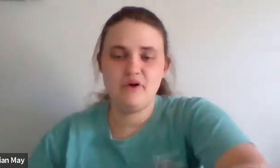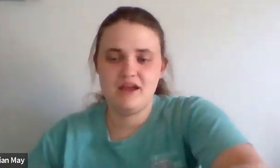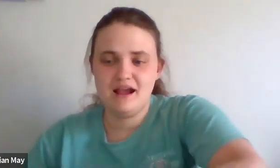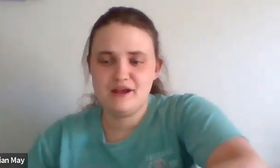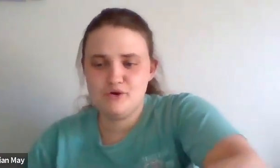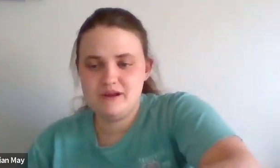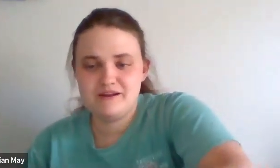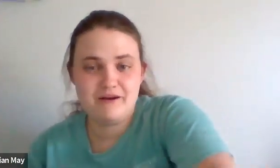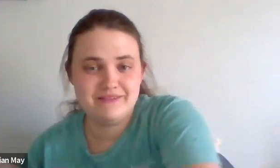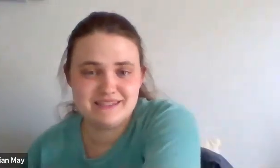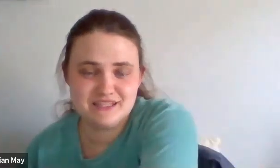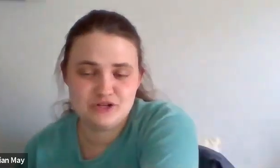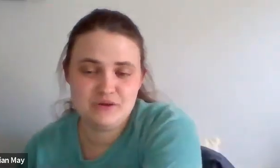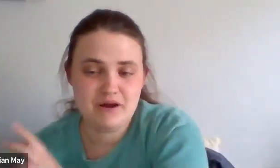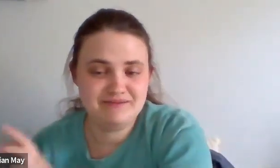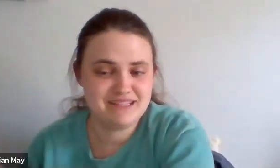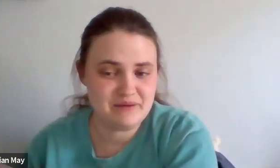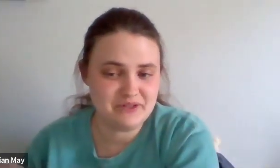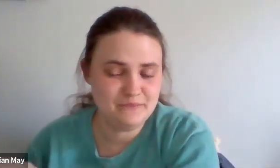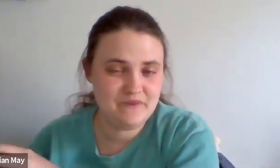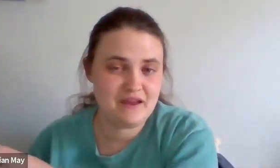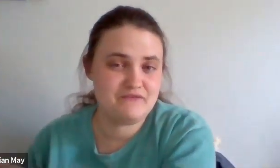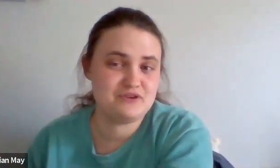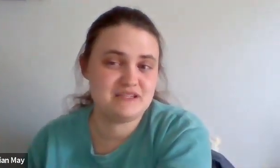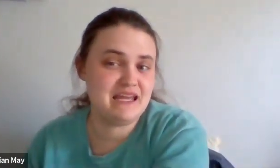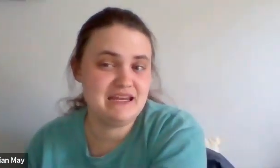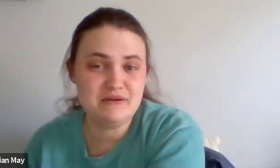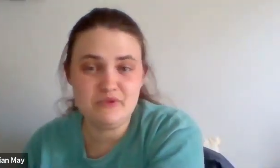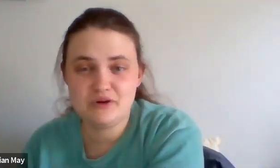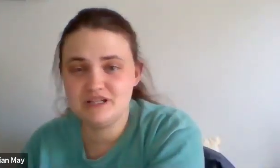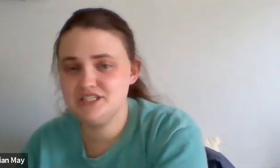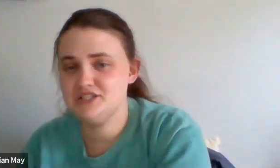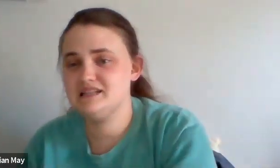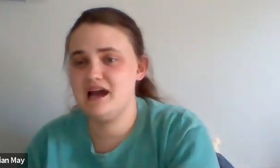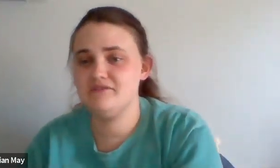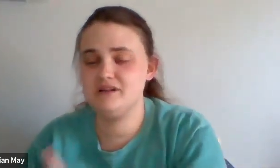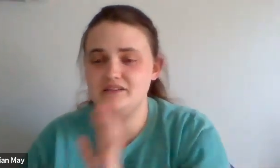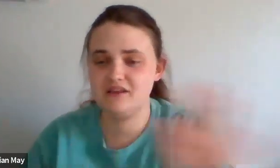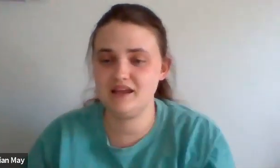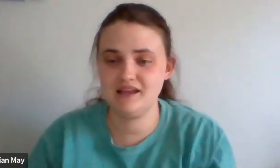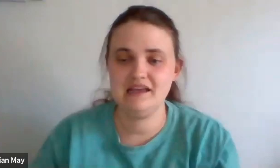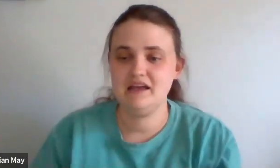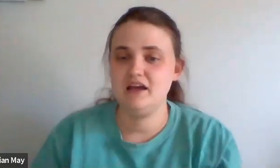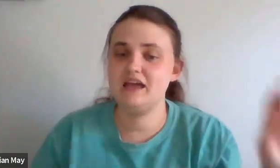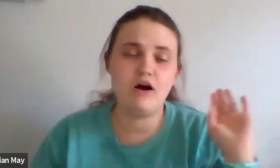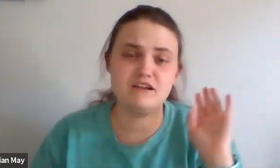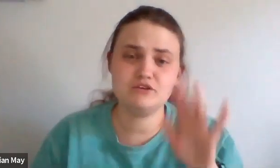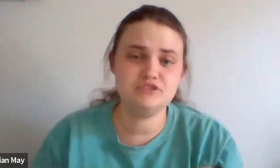but I know we are now at the 6:31 timer. If there's any more questions you guys have or anything, and also just